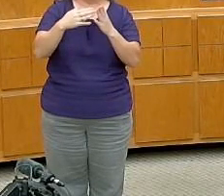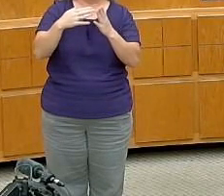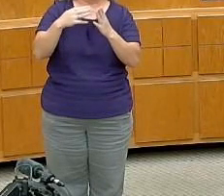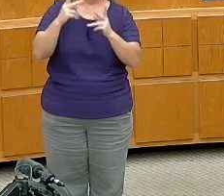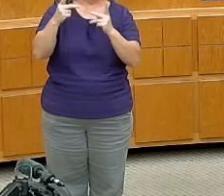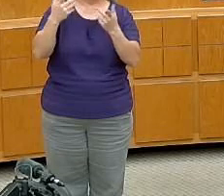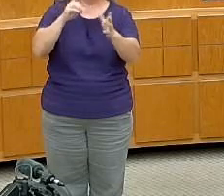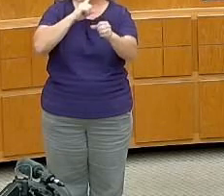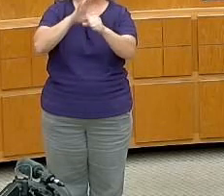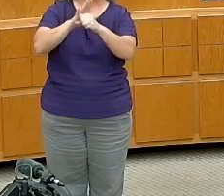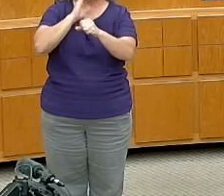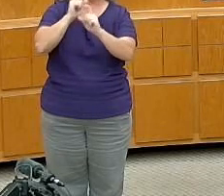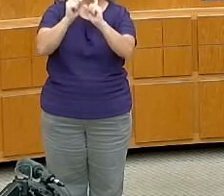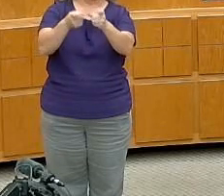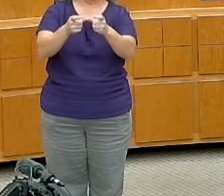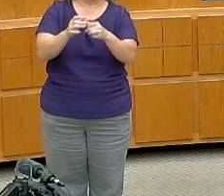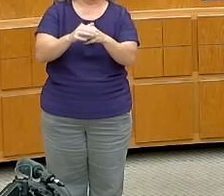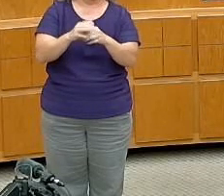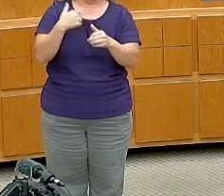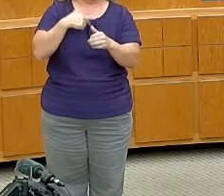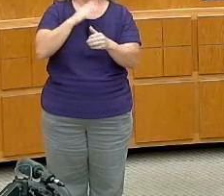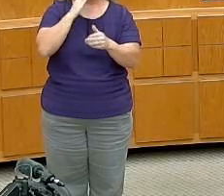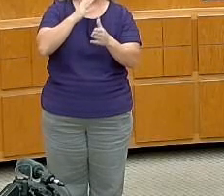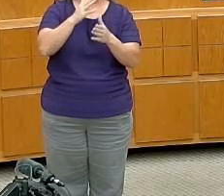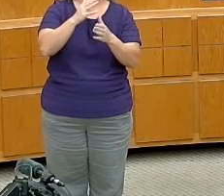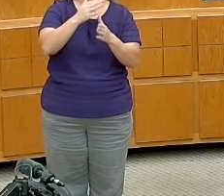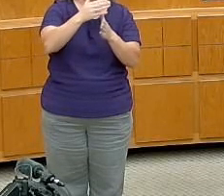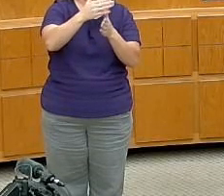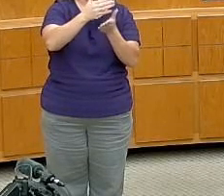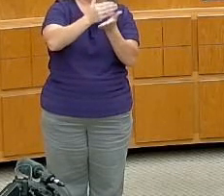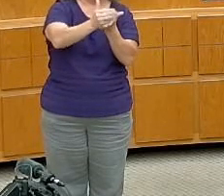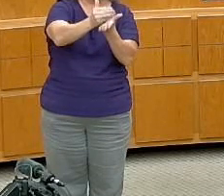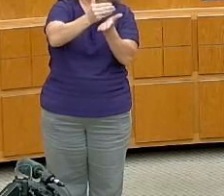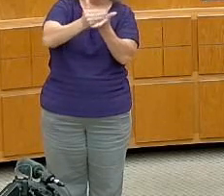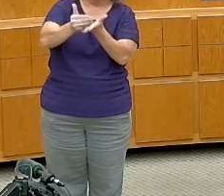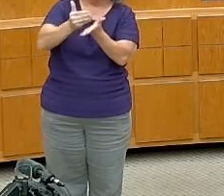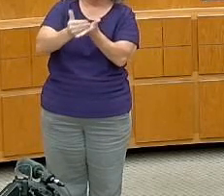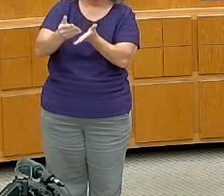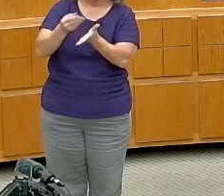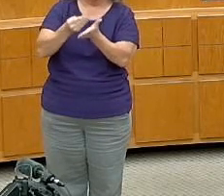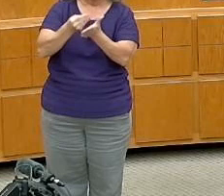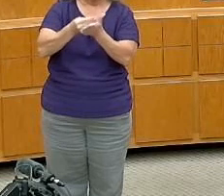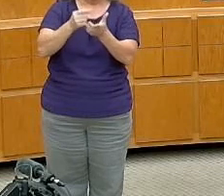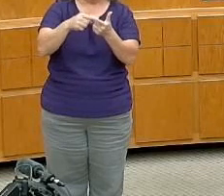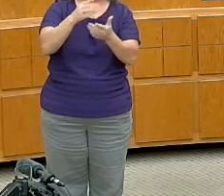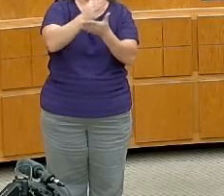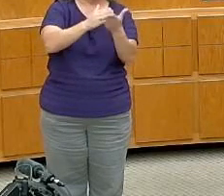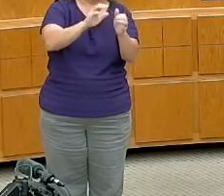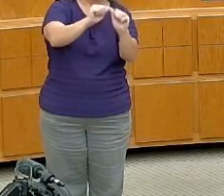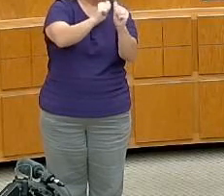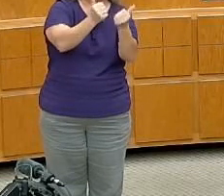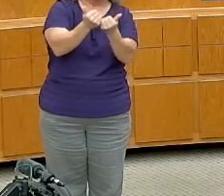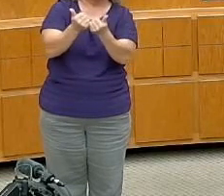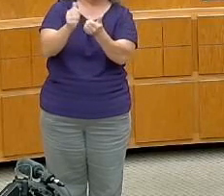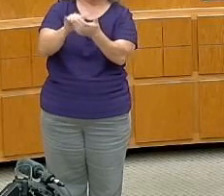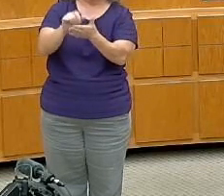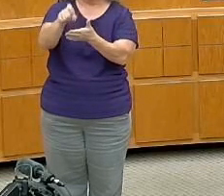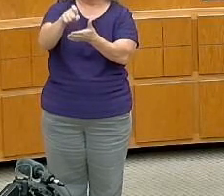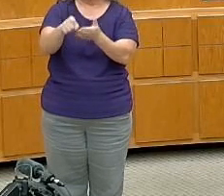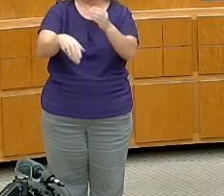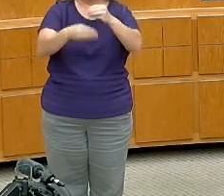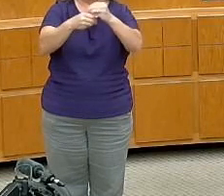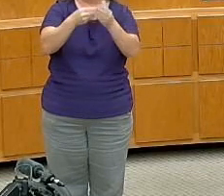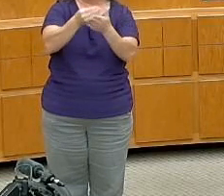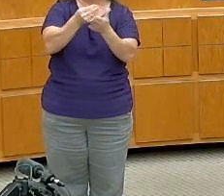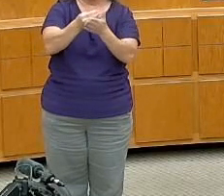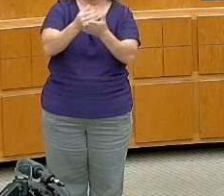coming in, and we'll be making some disbursements probably tomorrow or the next day to some of those agencies that desperately need some additional money to help